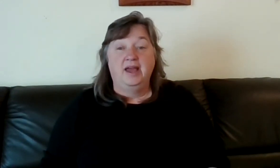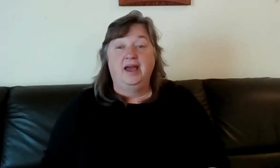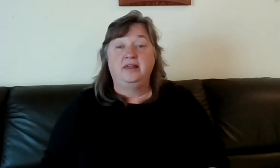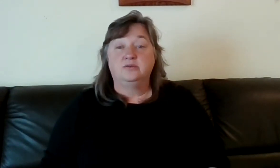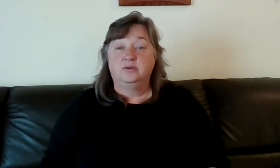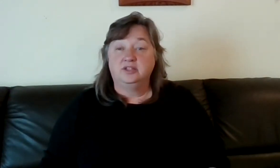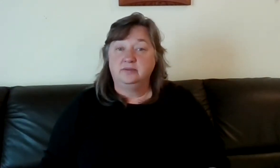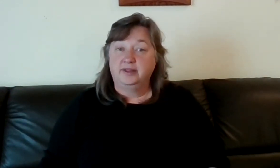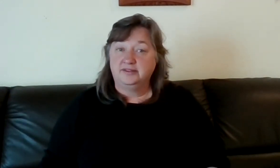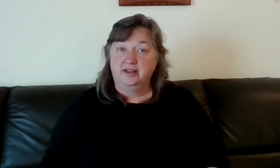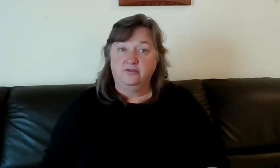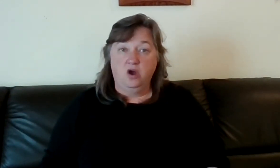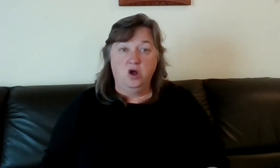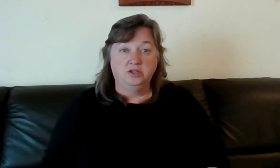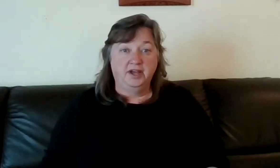And there was a question about the sign for all done.